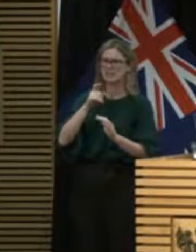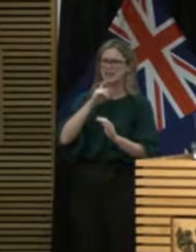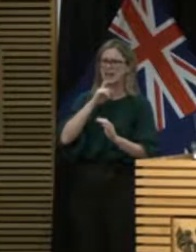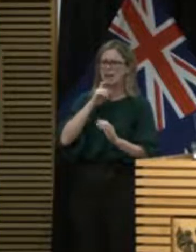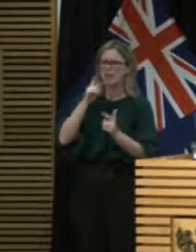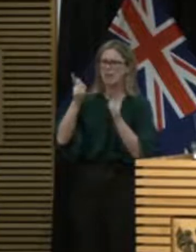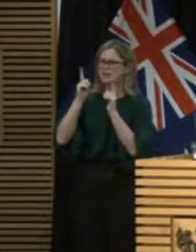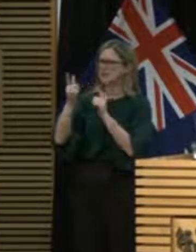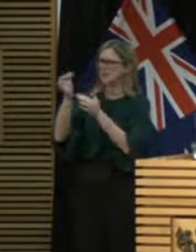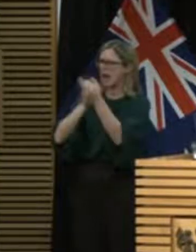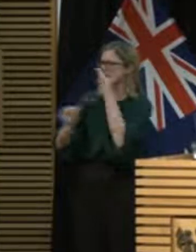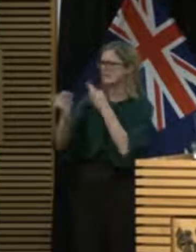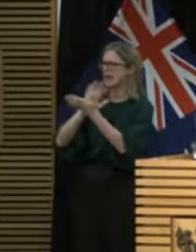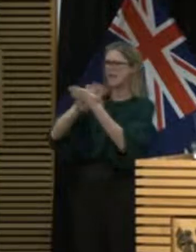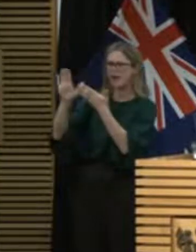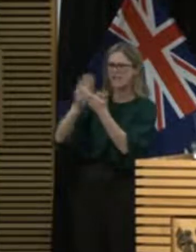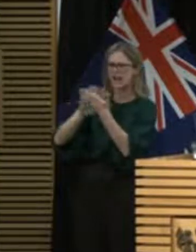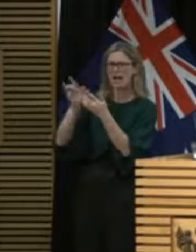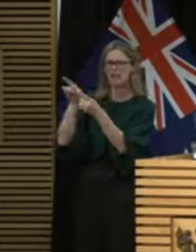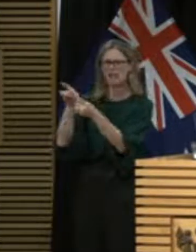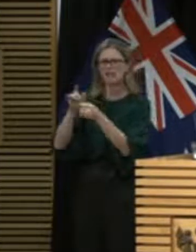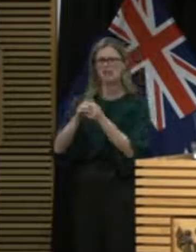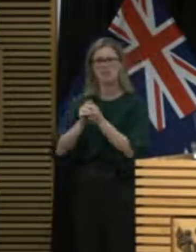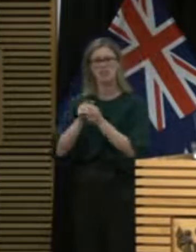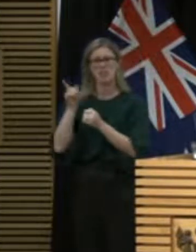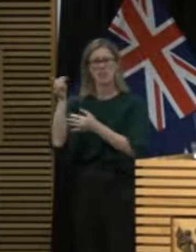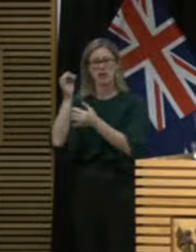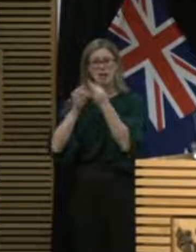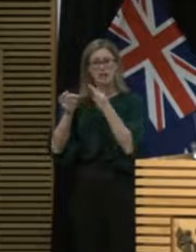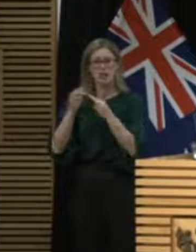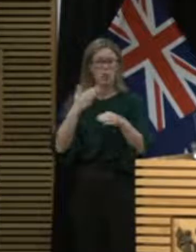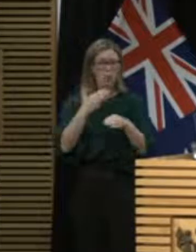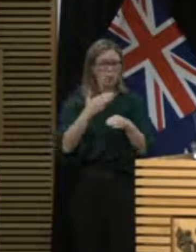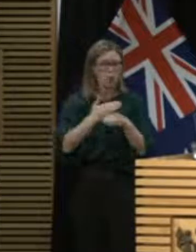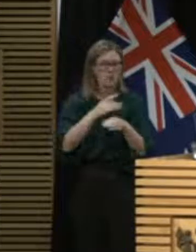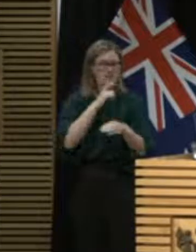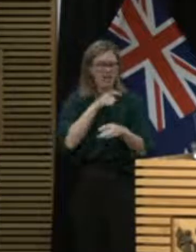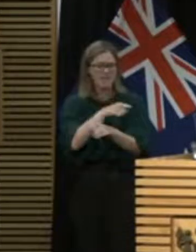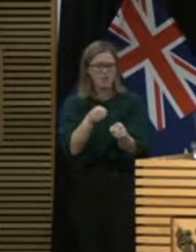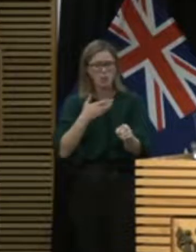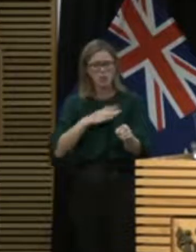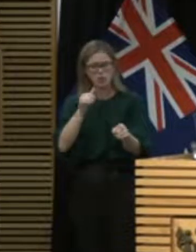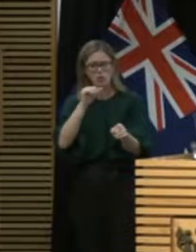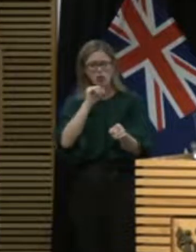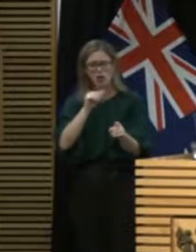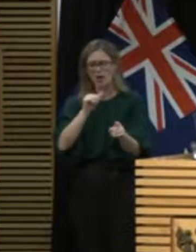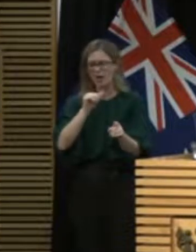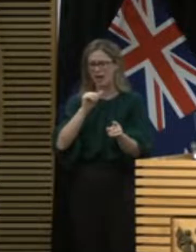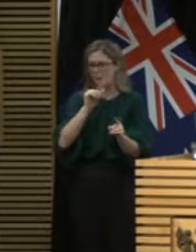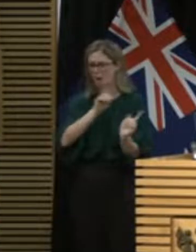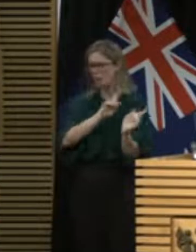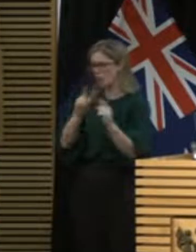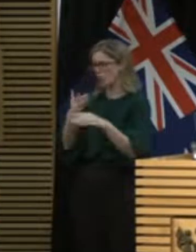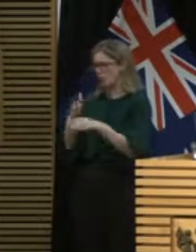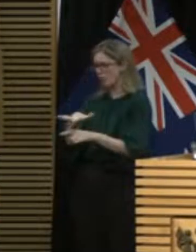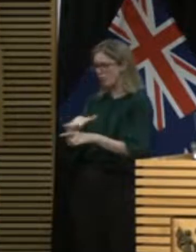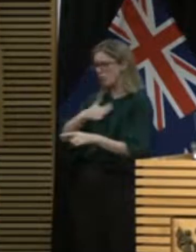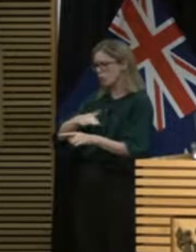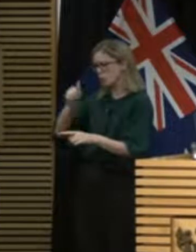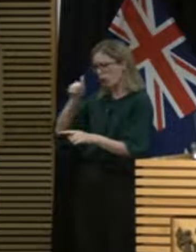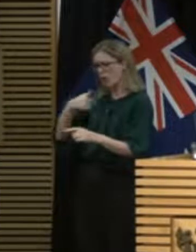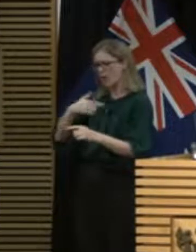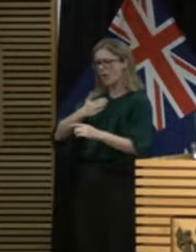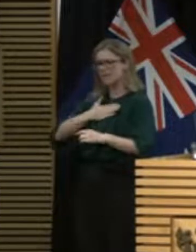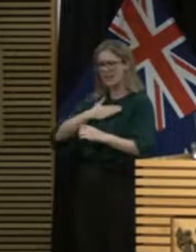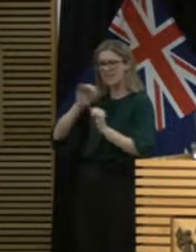unions as well, that they want certainty and clarity, that workers want to know that when they're going into work, they're going to be safe as